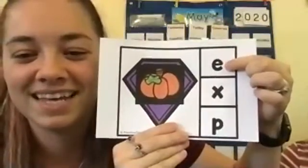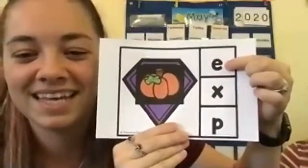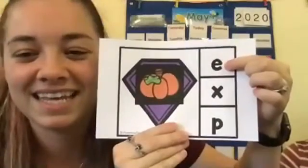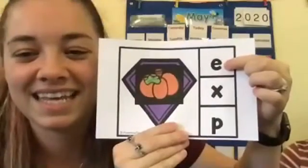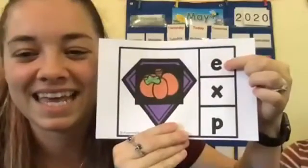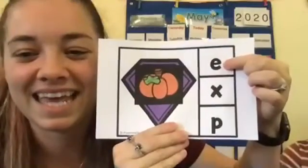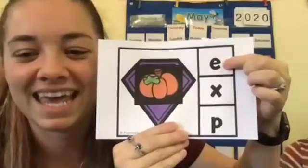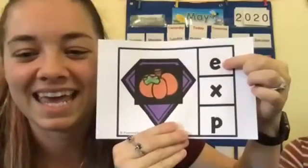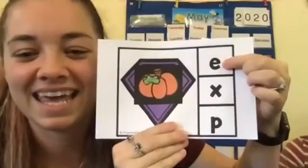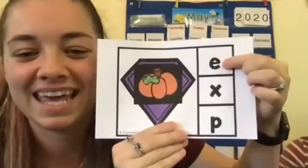Eh.